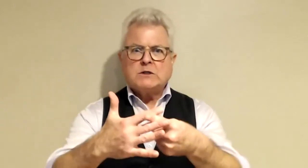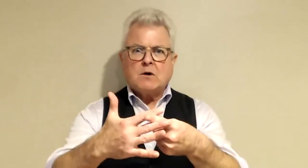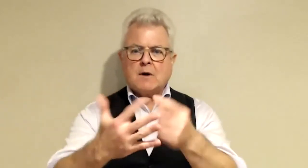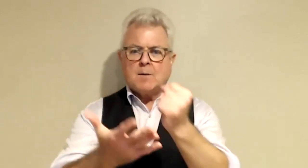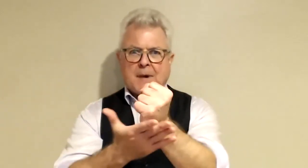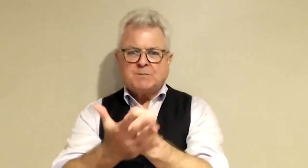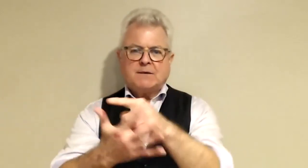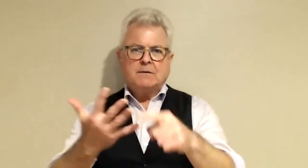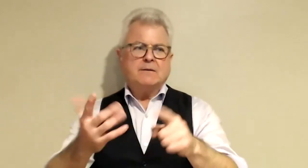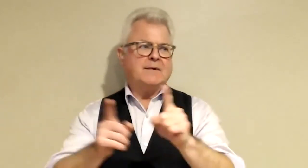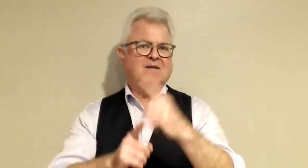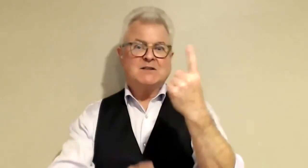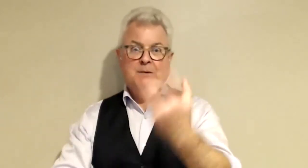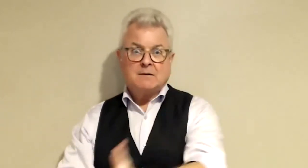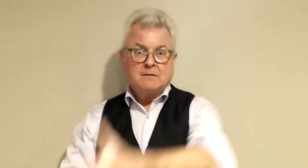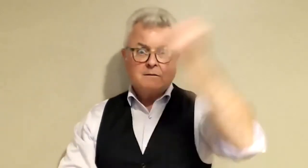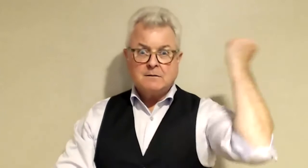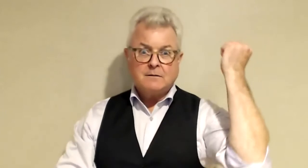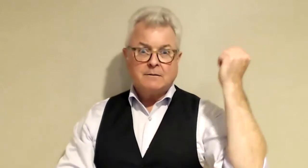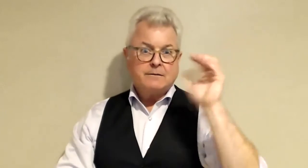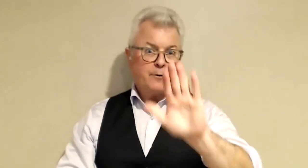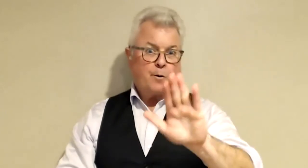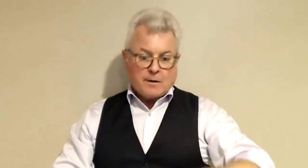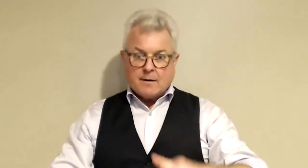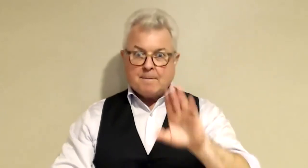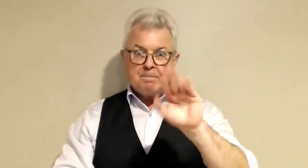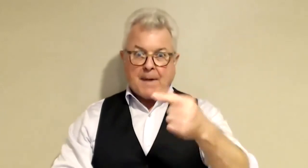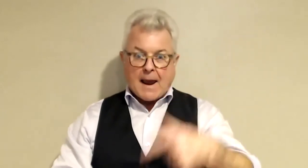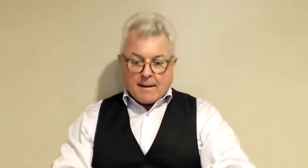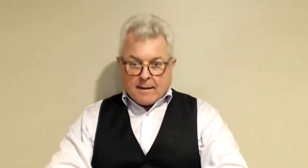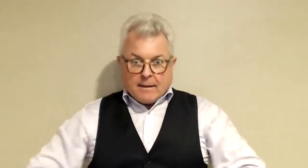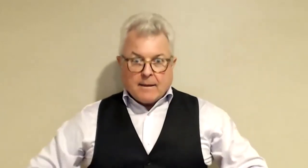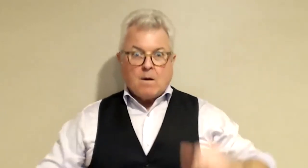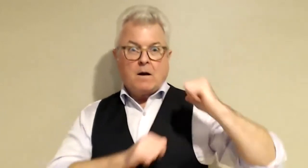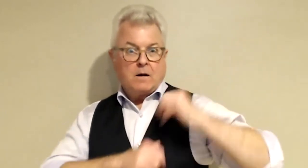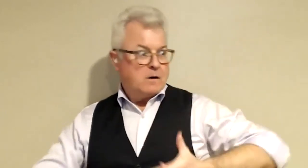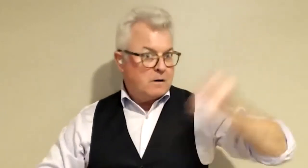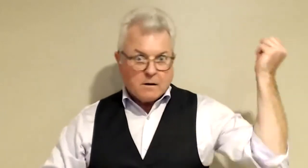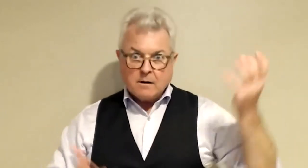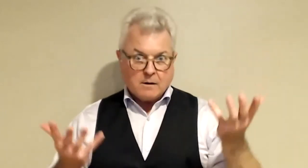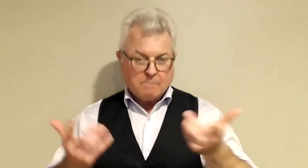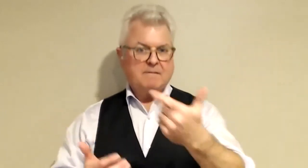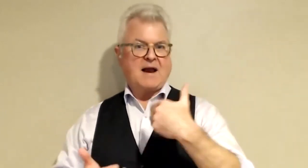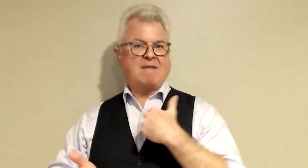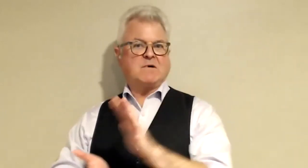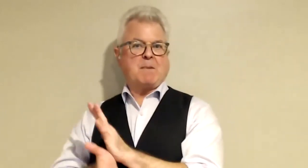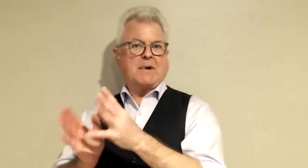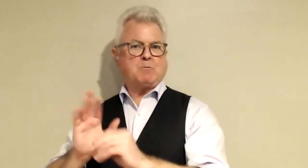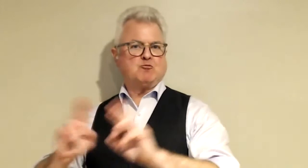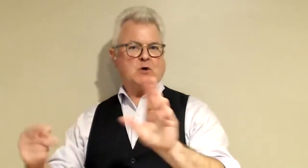in case you lose your wallet or your passport that you're carrying with you, or someone, you know, pickpockets you, or you lose your bag, or whatever the